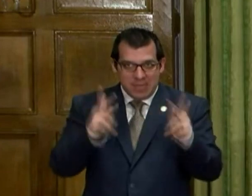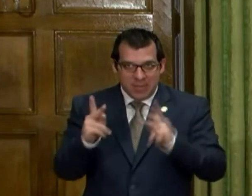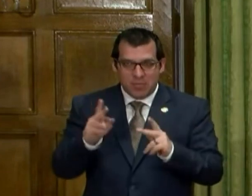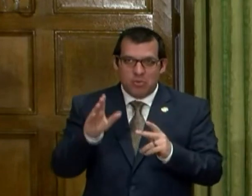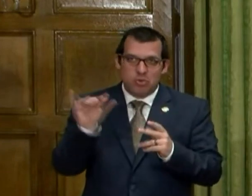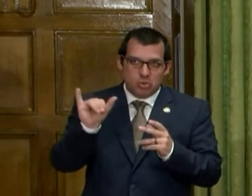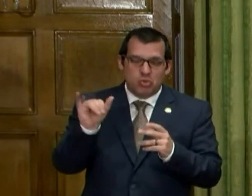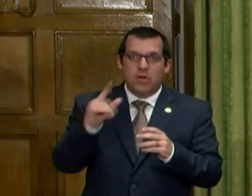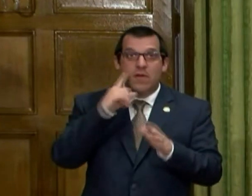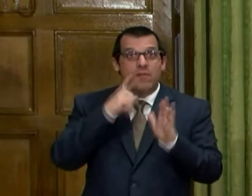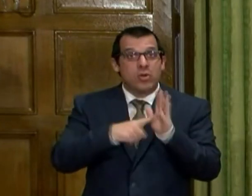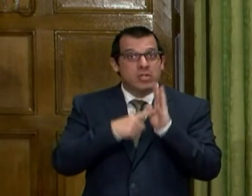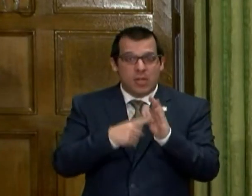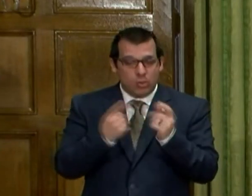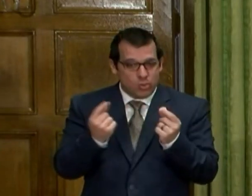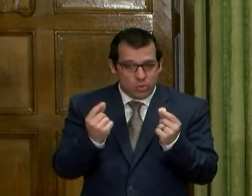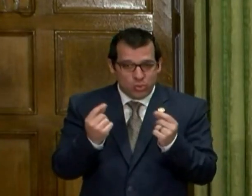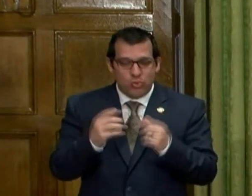For example,